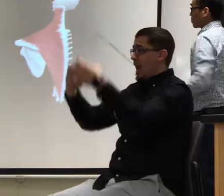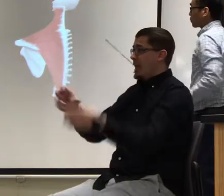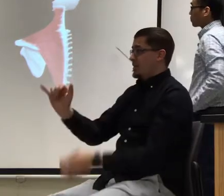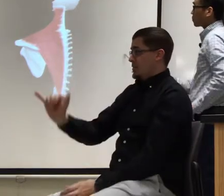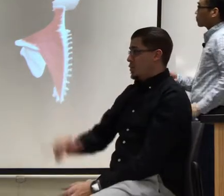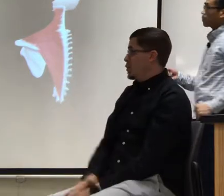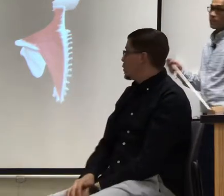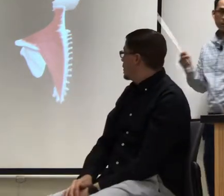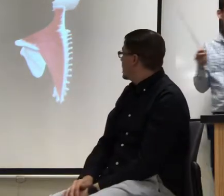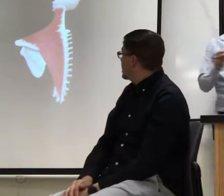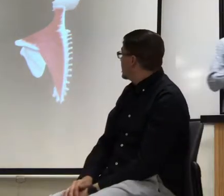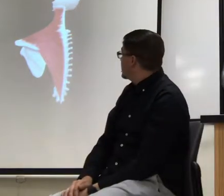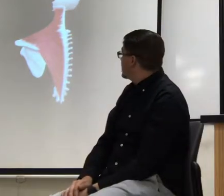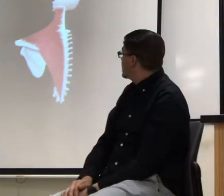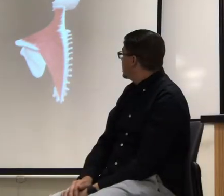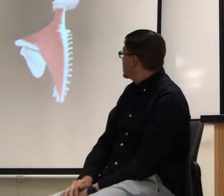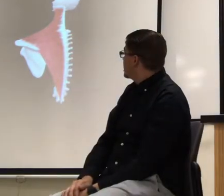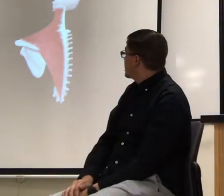Okay.